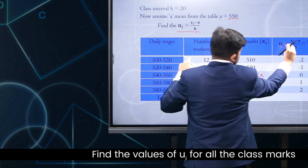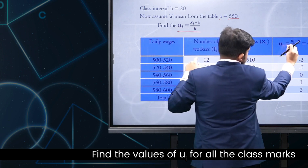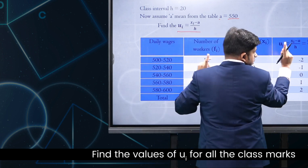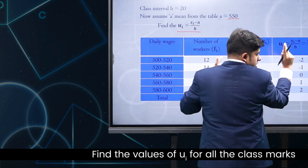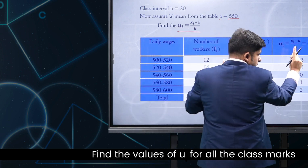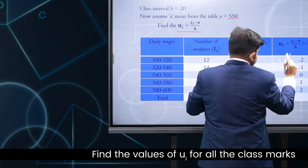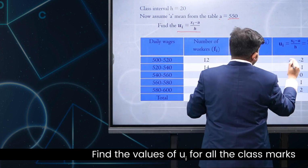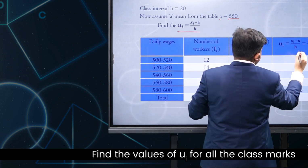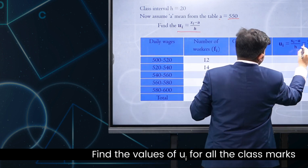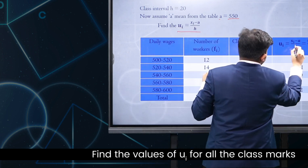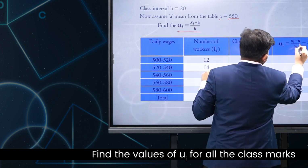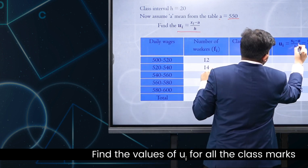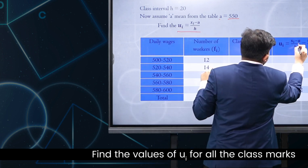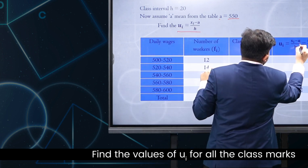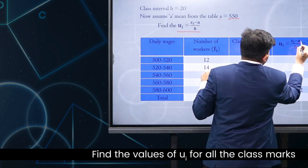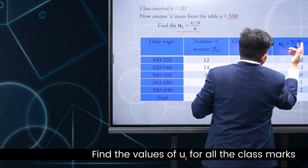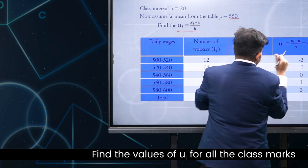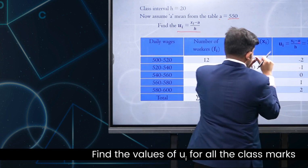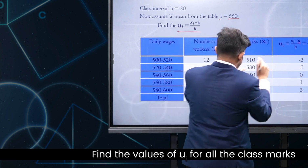Find the values of ui for all the class marks.